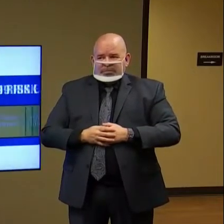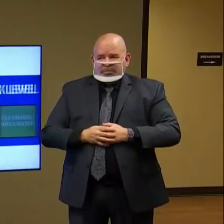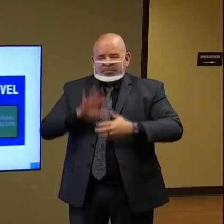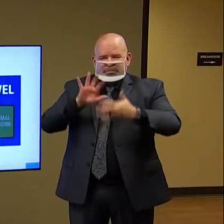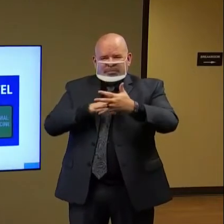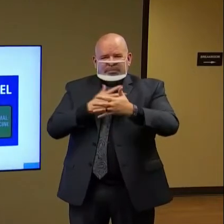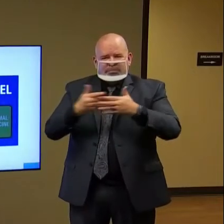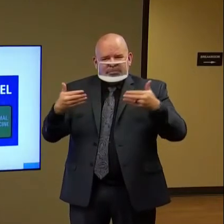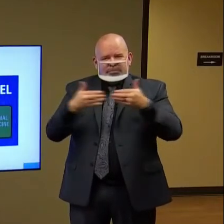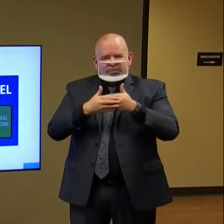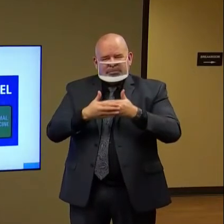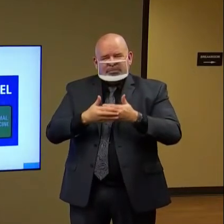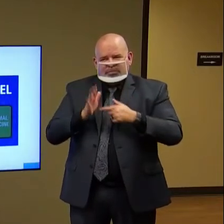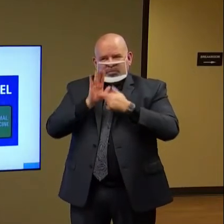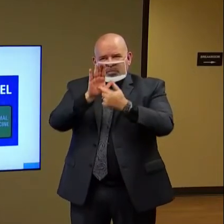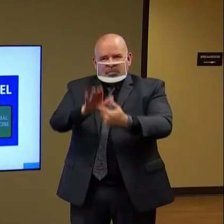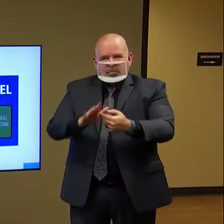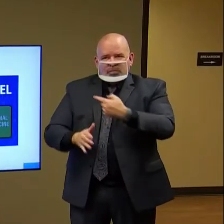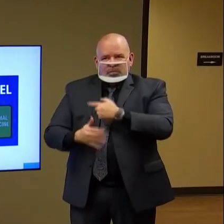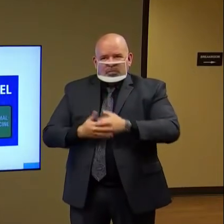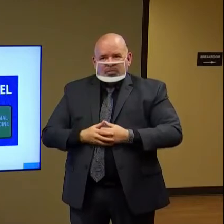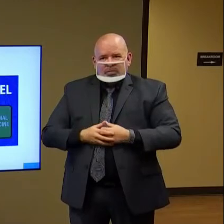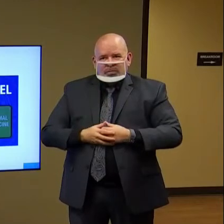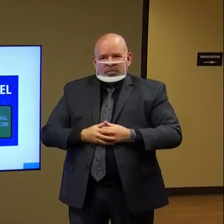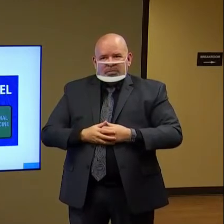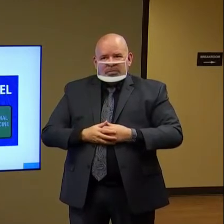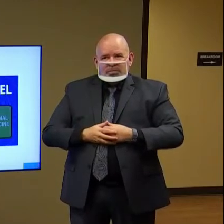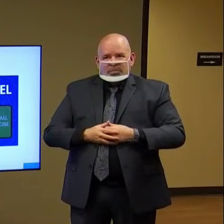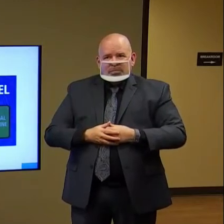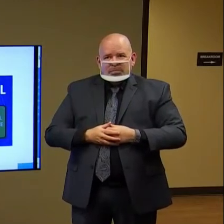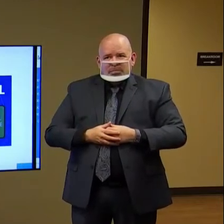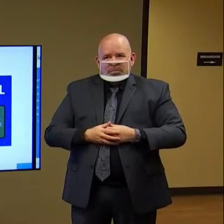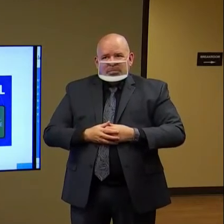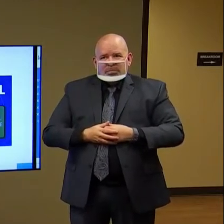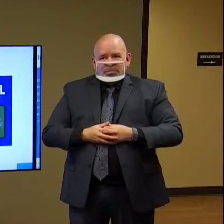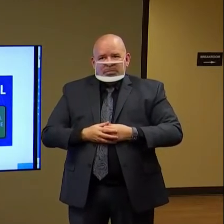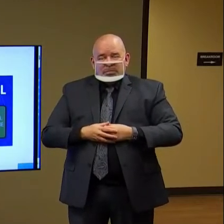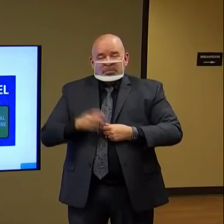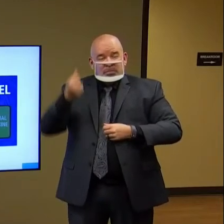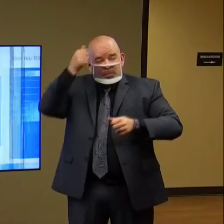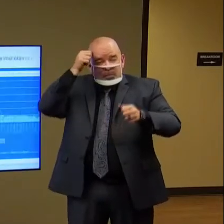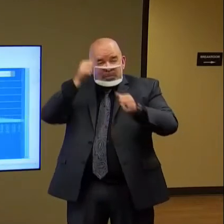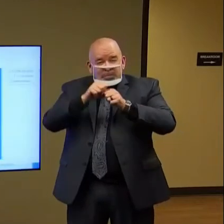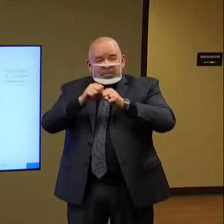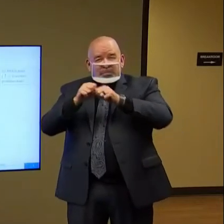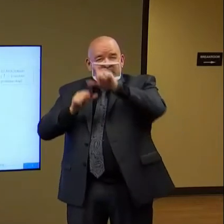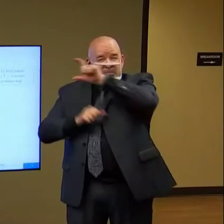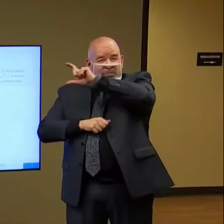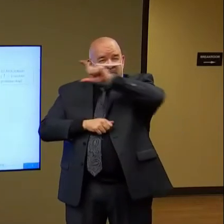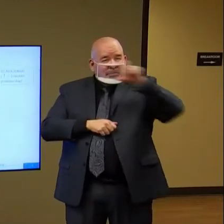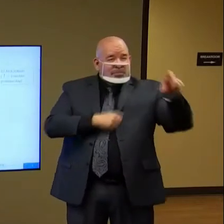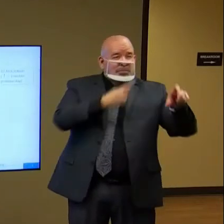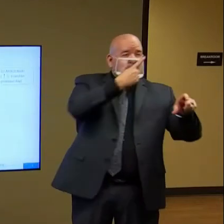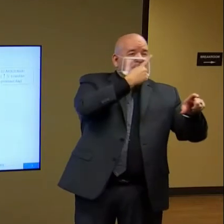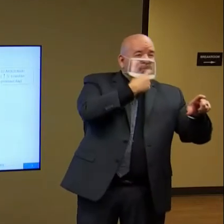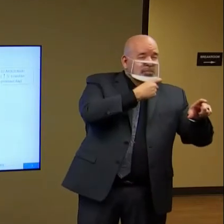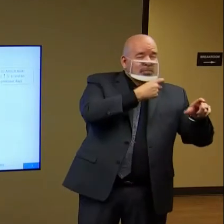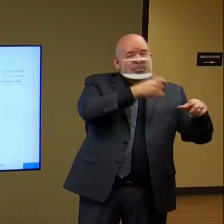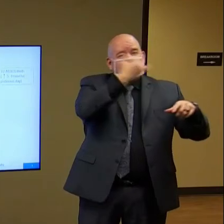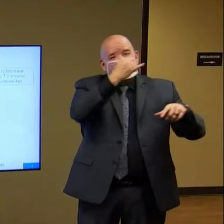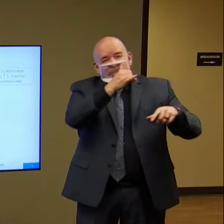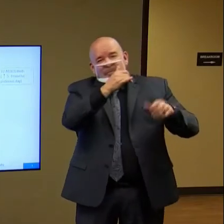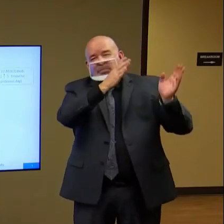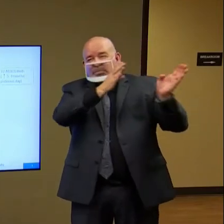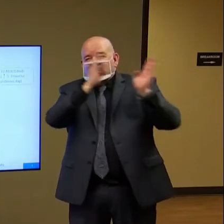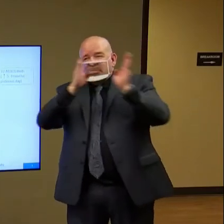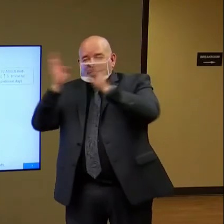We remain obviously in the red zone. As the judge mentioned, availability of ICU beds remains